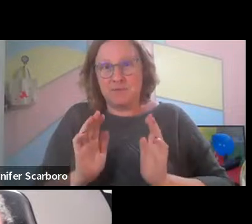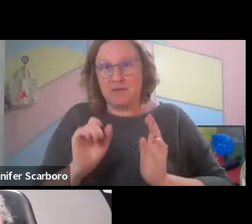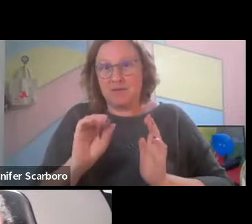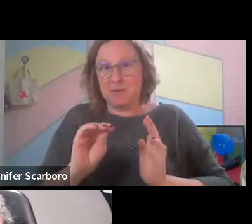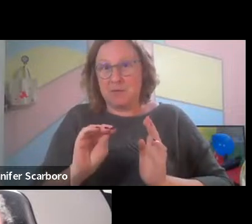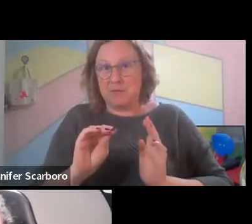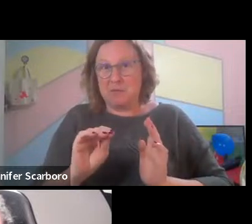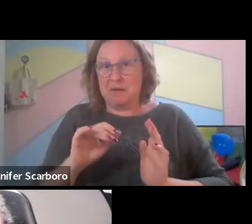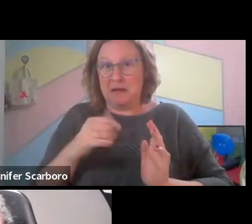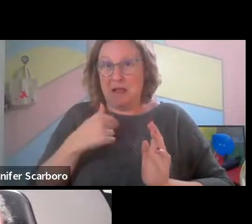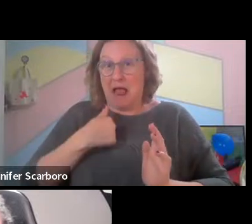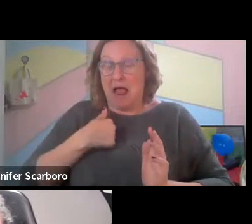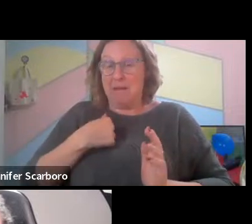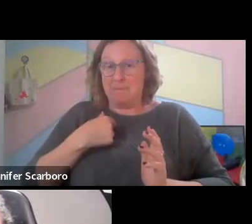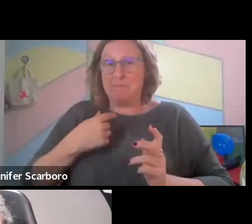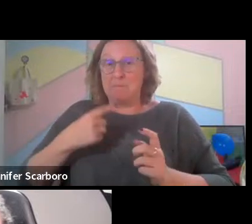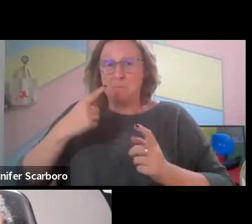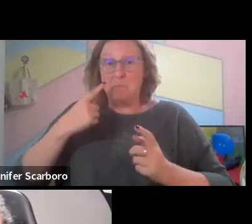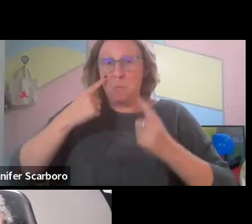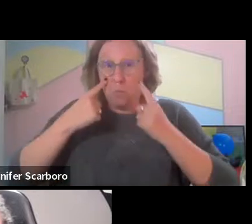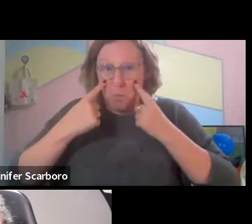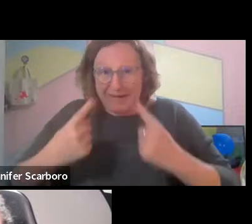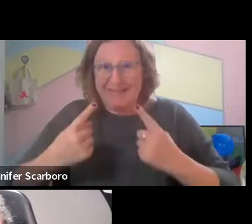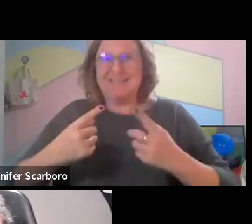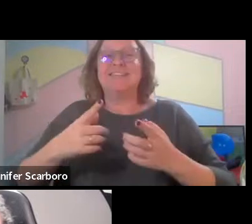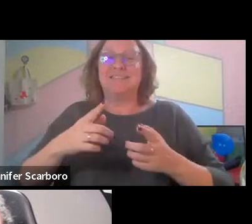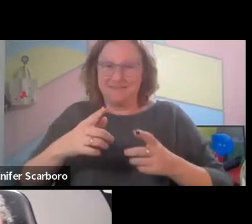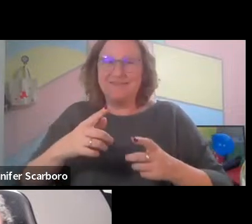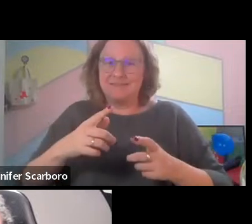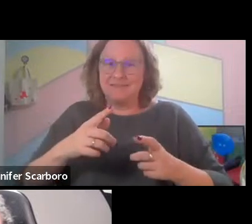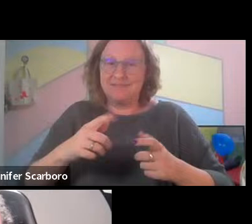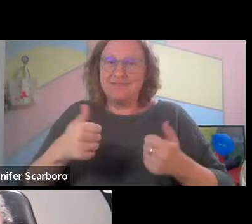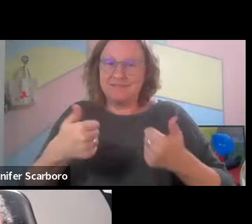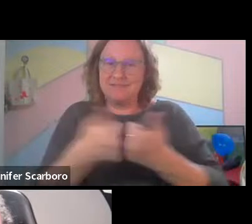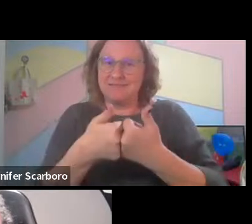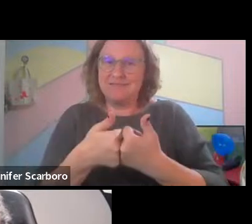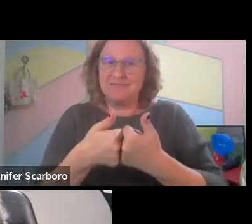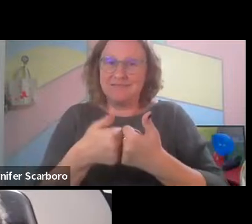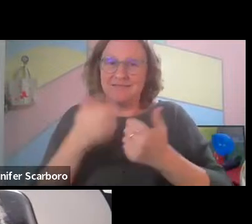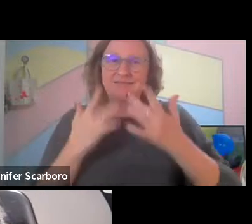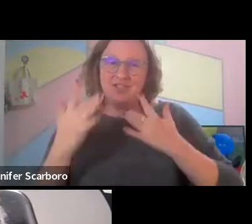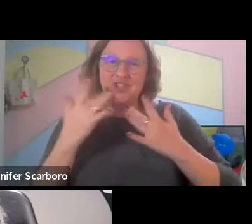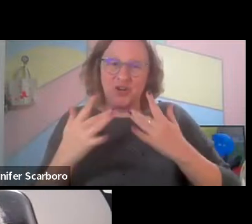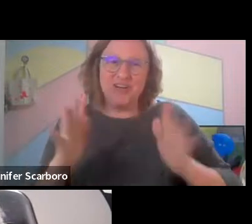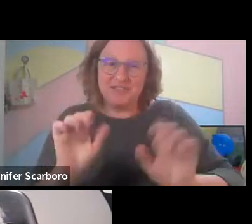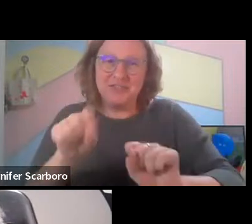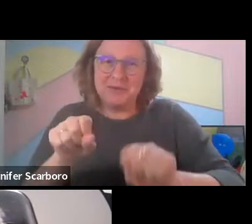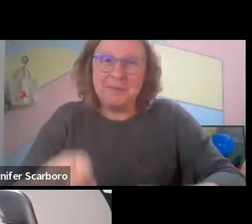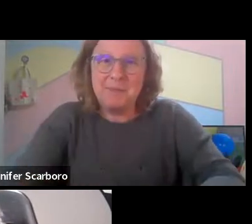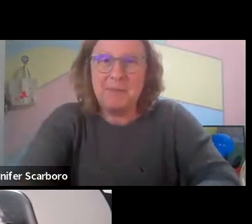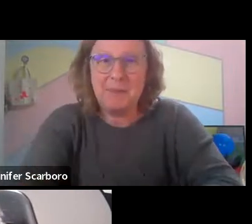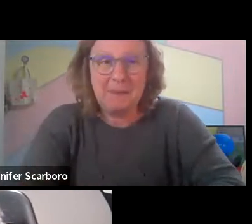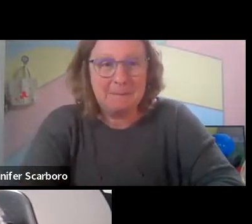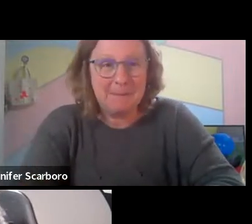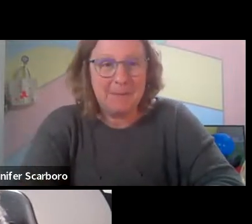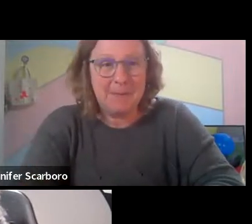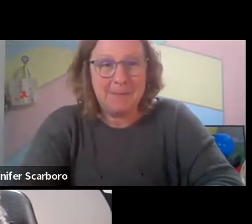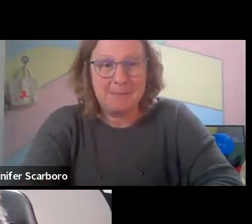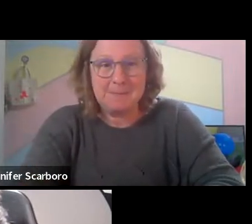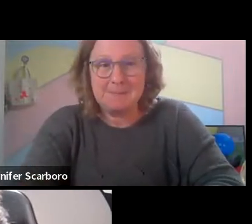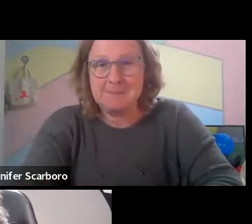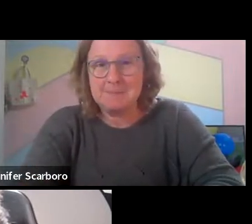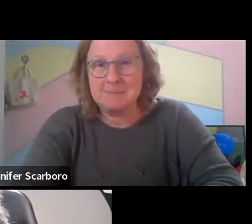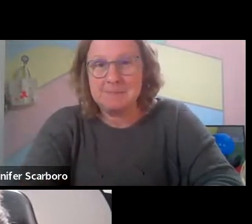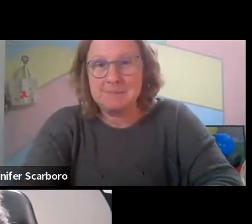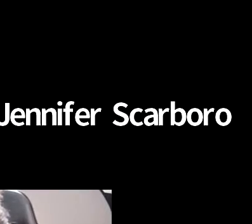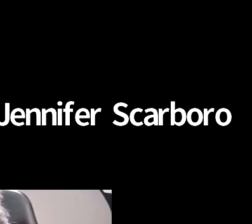on from there. So I see the challenge. I see the